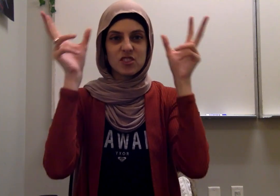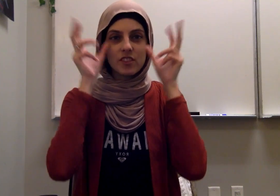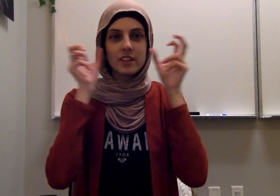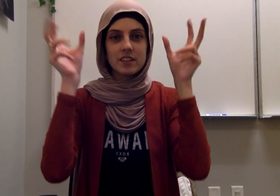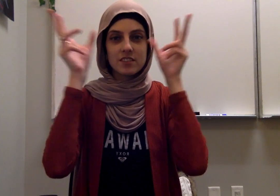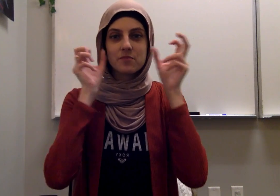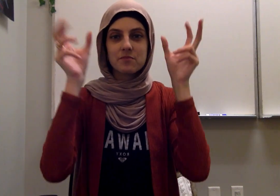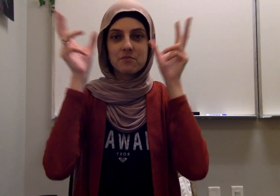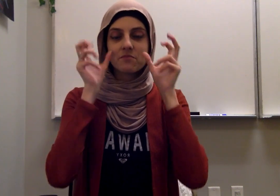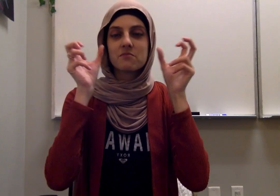Mischievous.